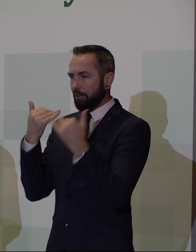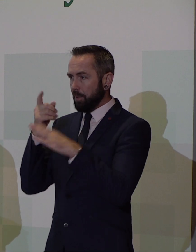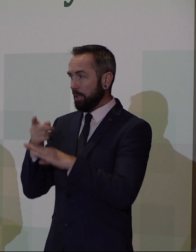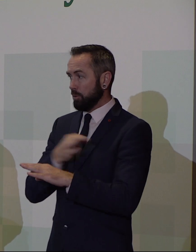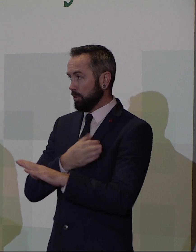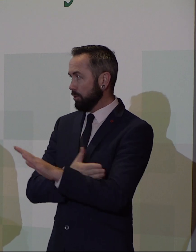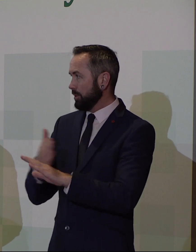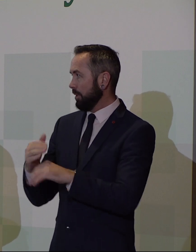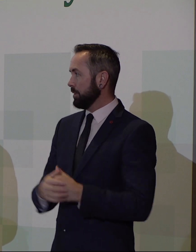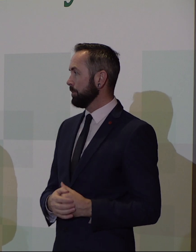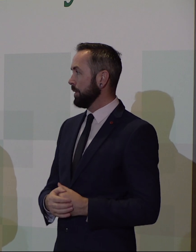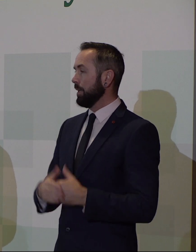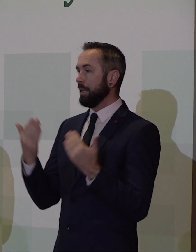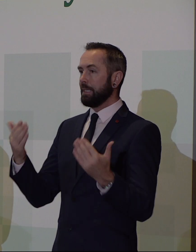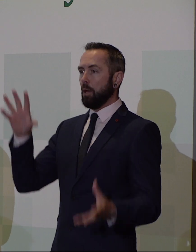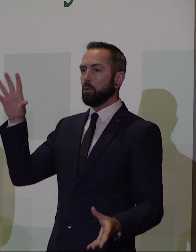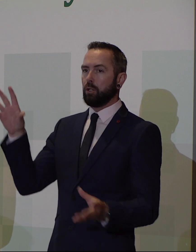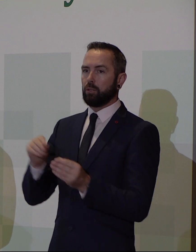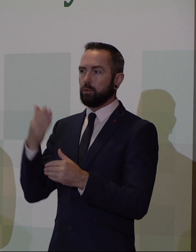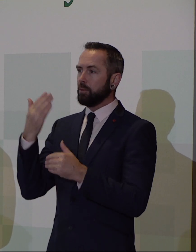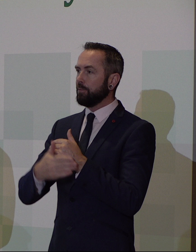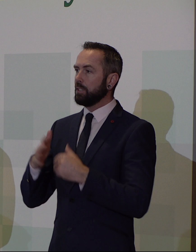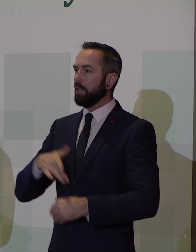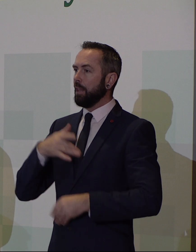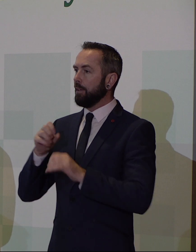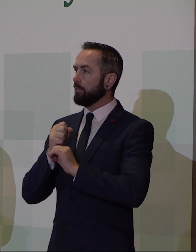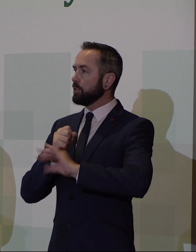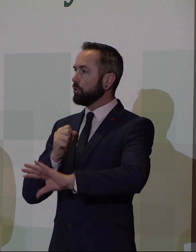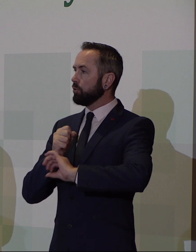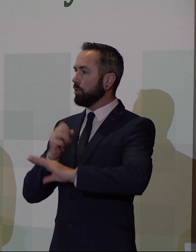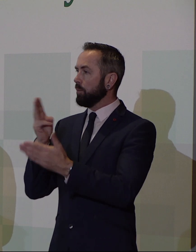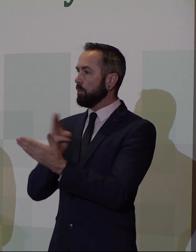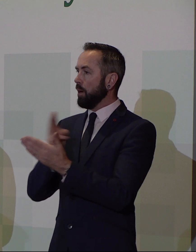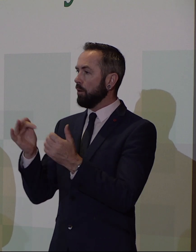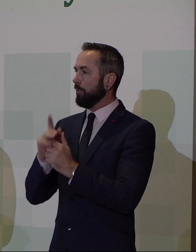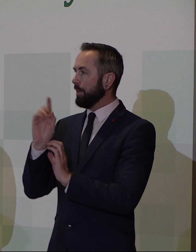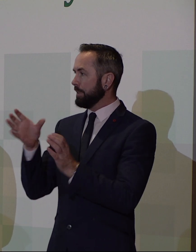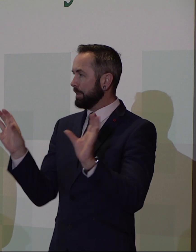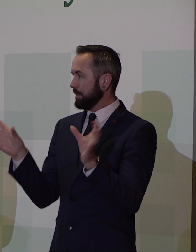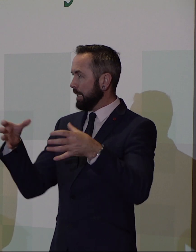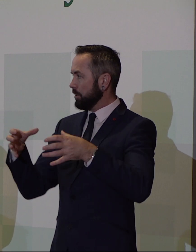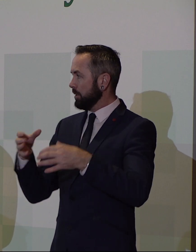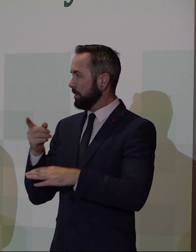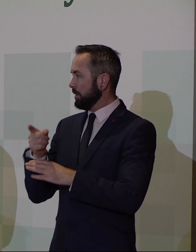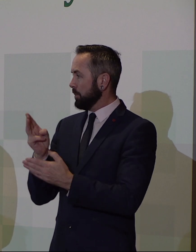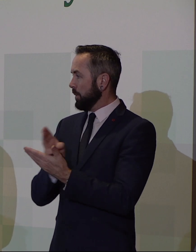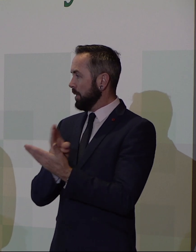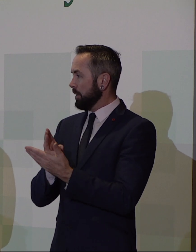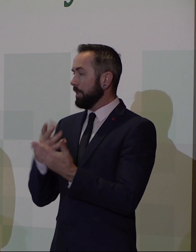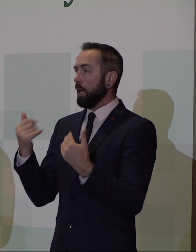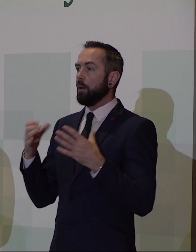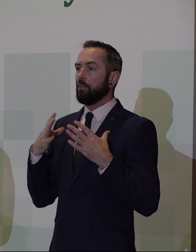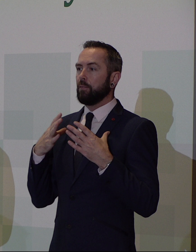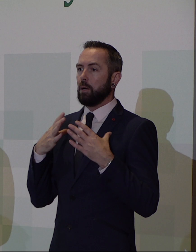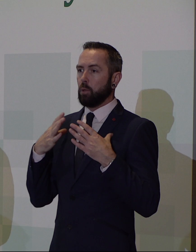much. That now concludes the live streamed part of this session. We're going to now take a coffee